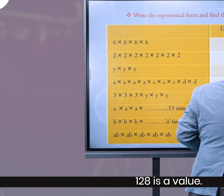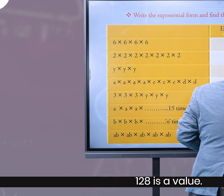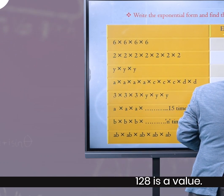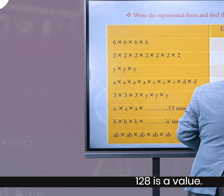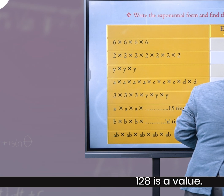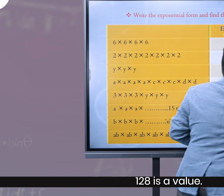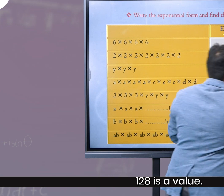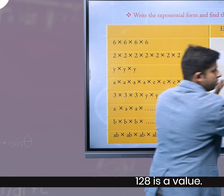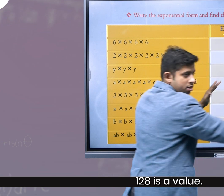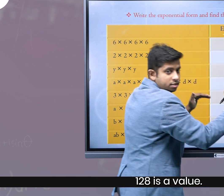128 is a value.